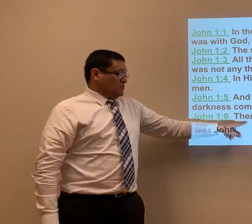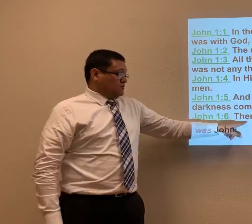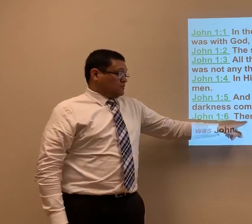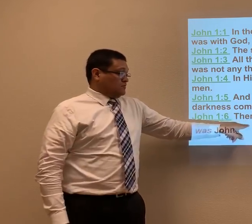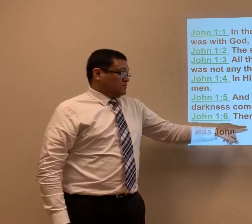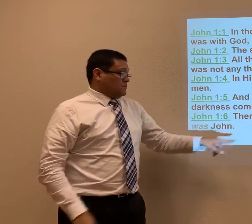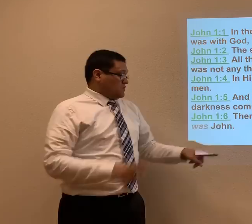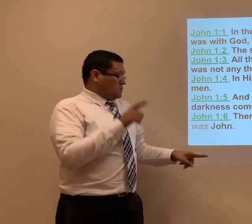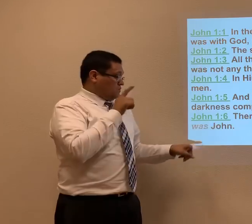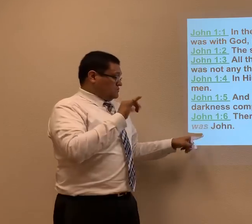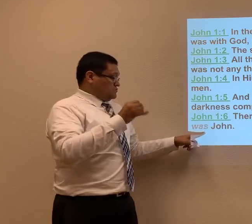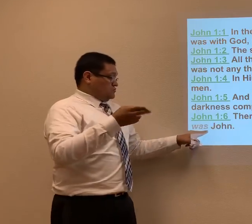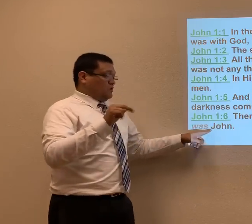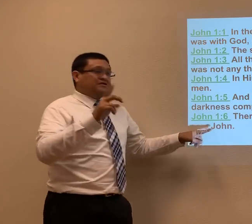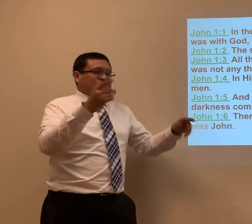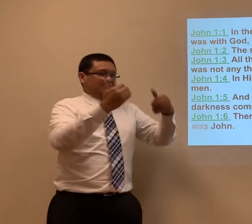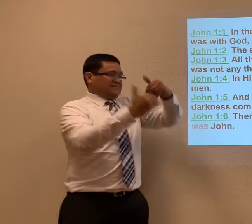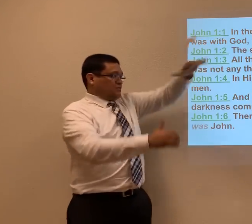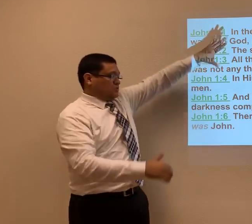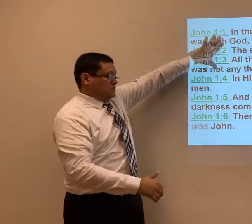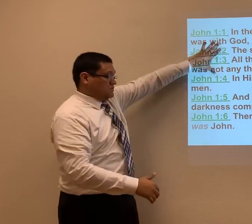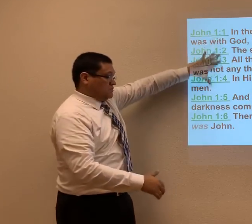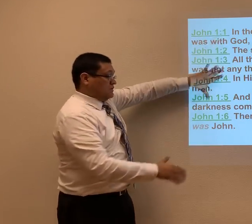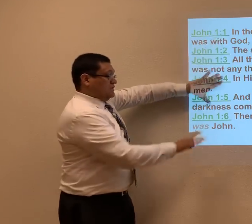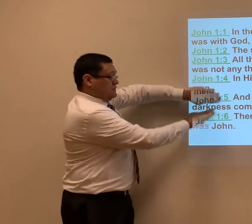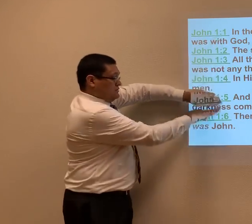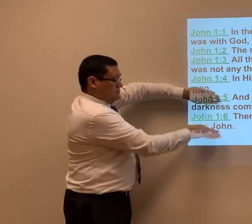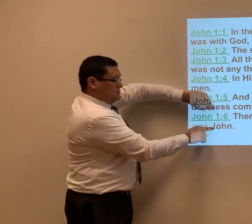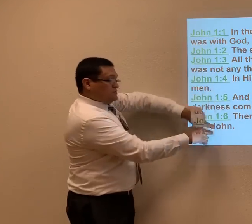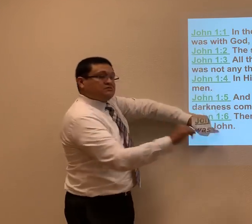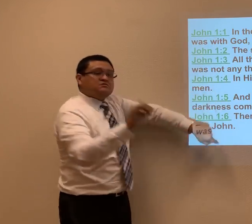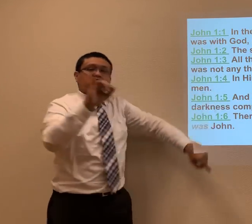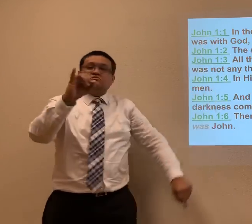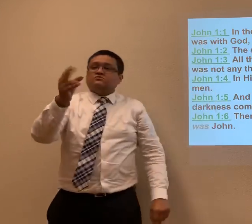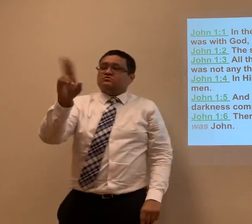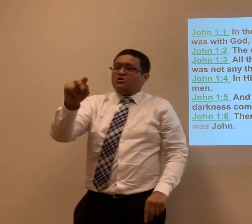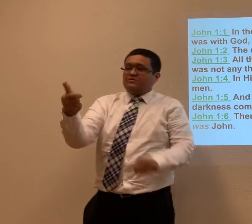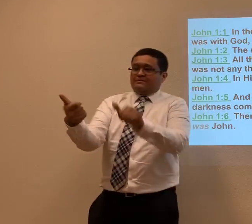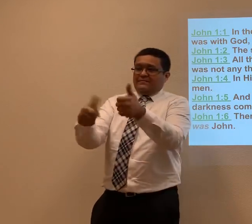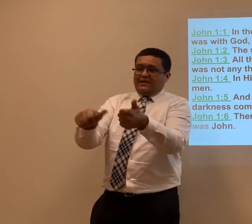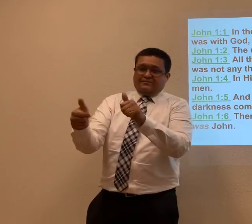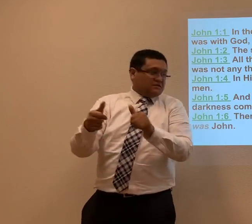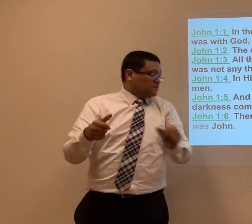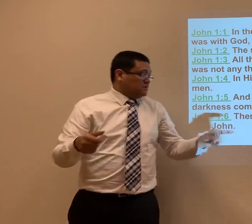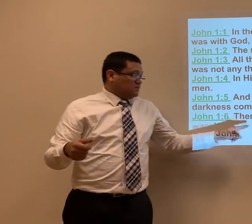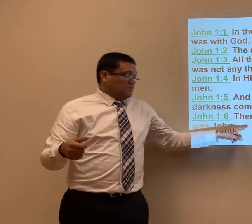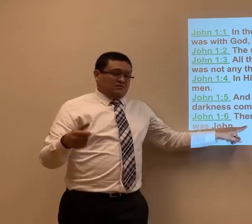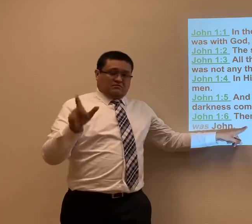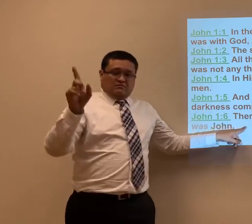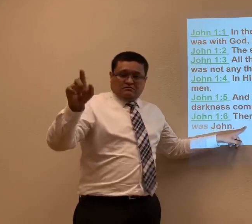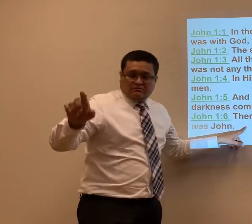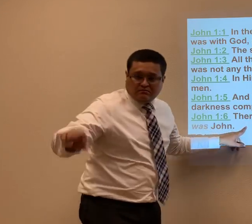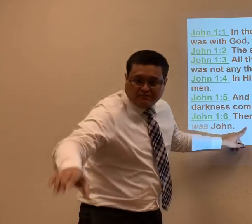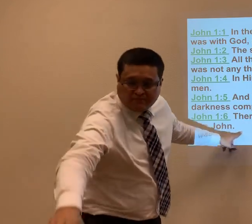from God whose name was John. Okay. So this John, this is talking about John the Baptist